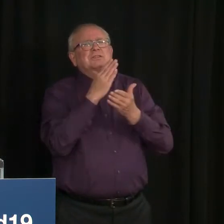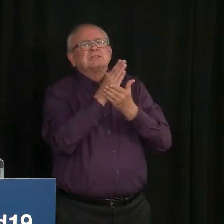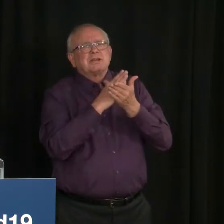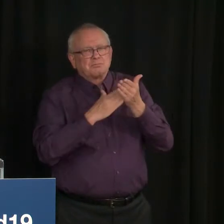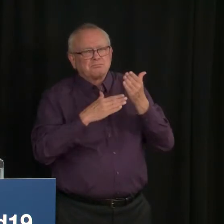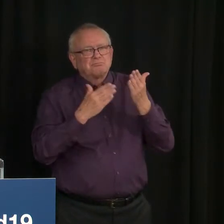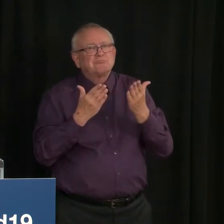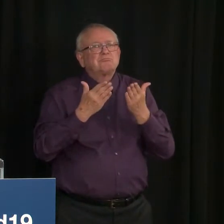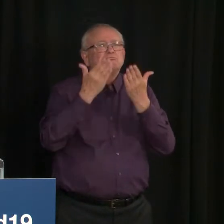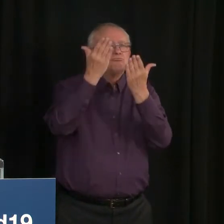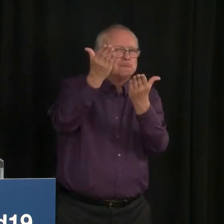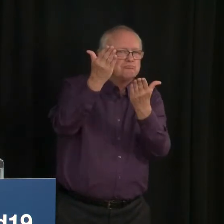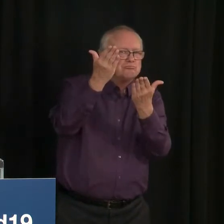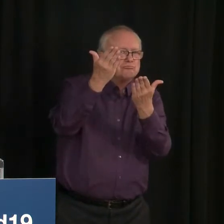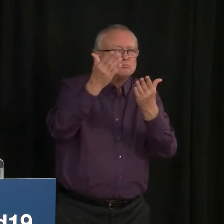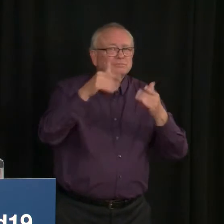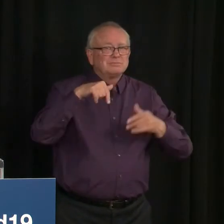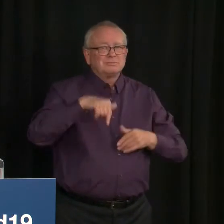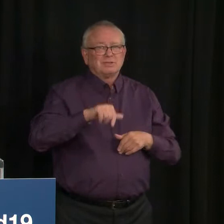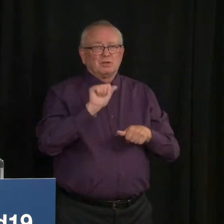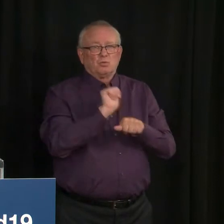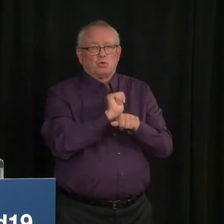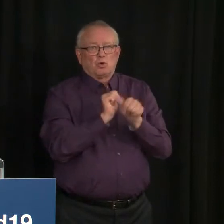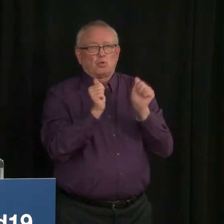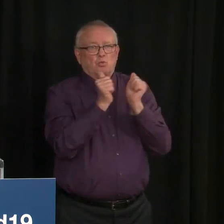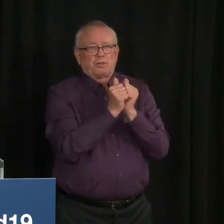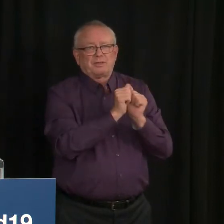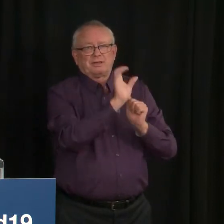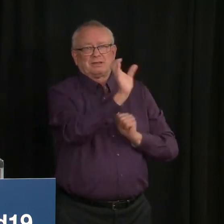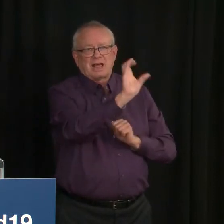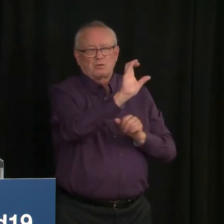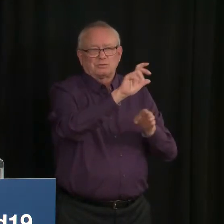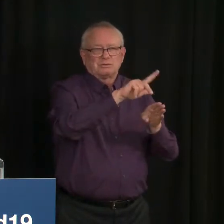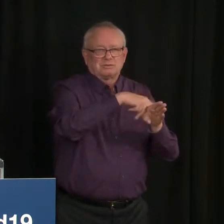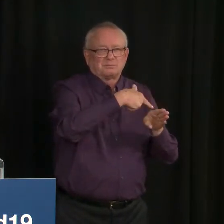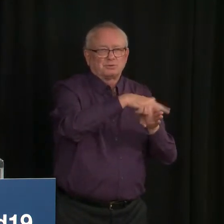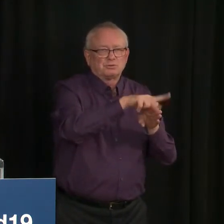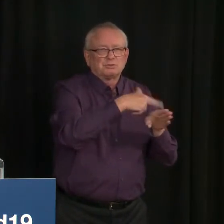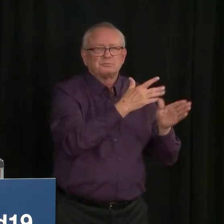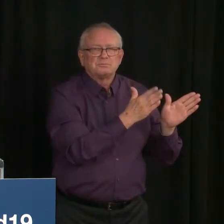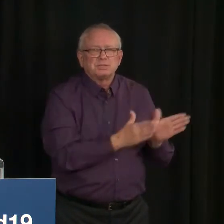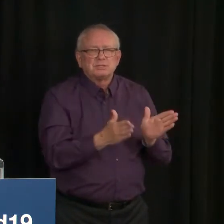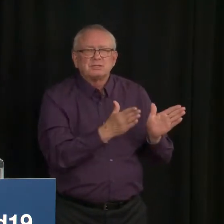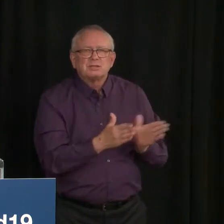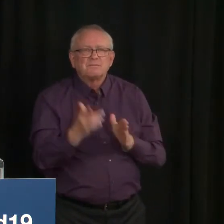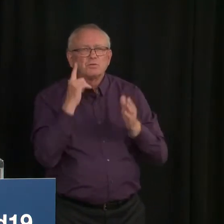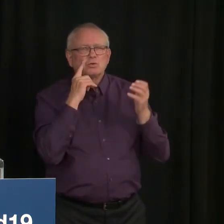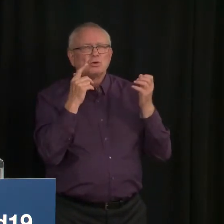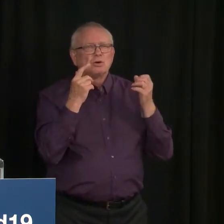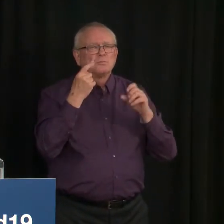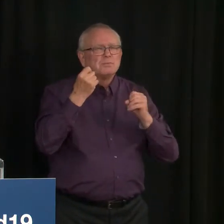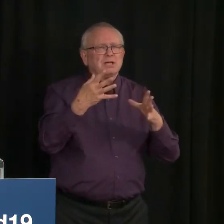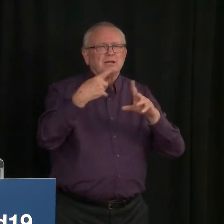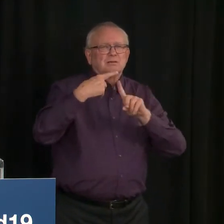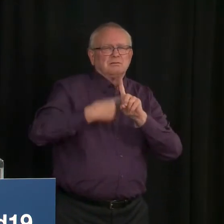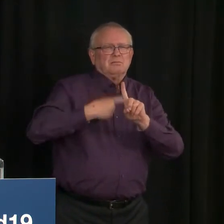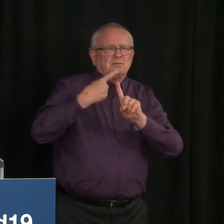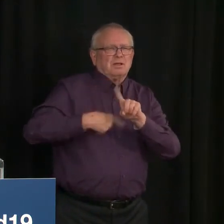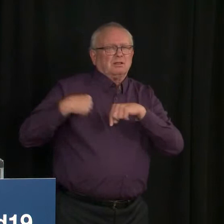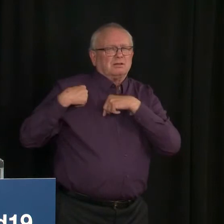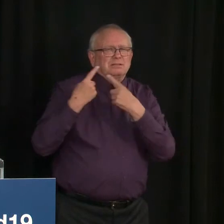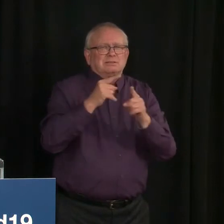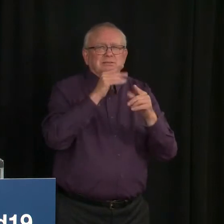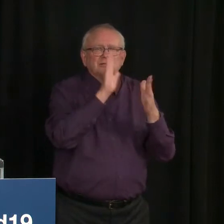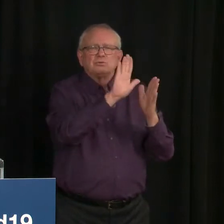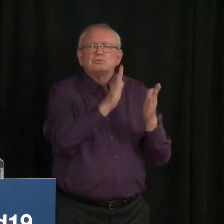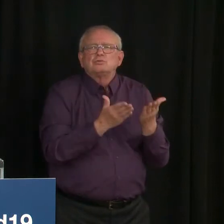sure that we're thinking through ways of mitigating the risk of significant spread in that venue. And it's not going